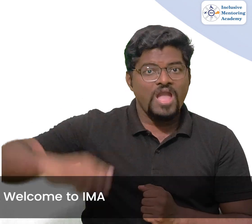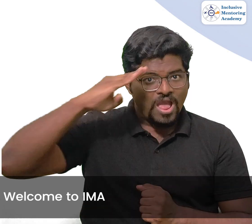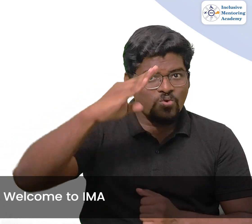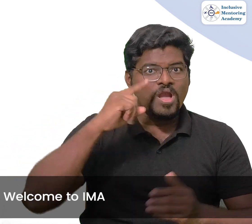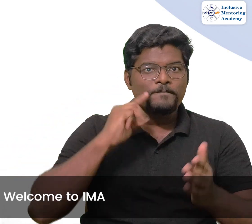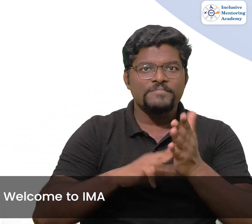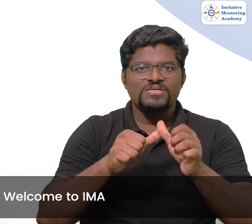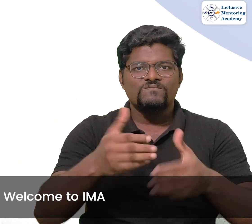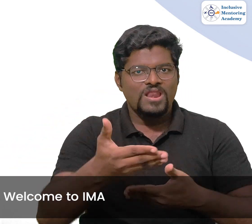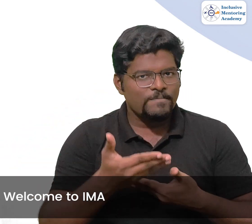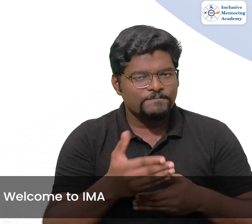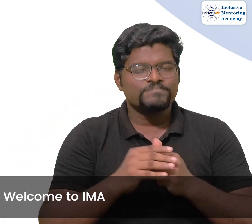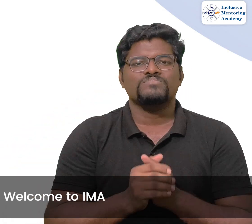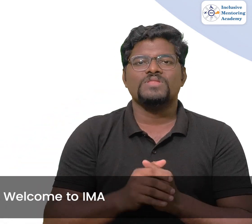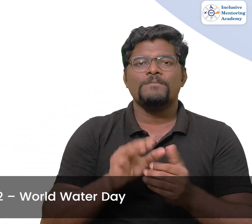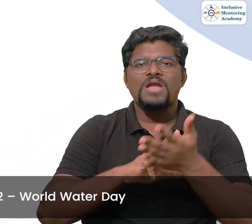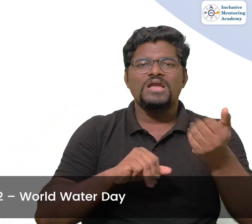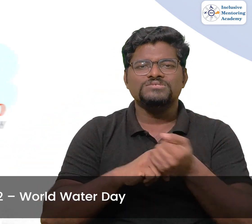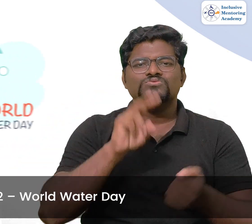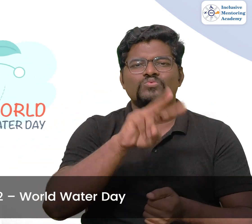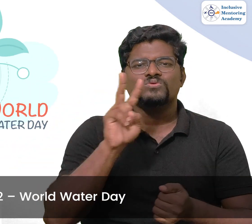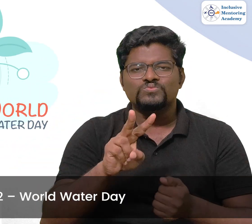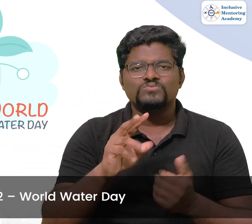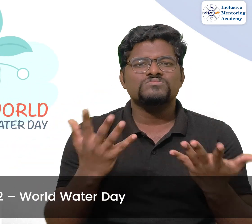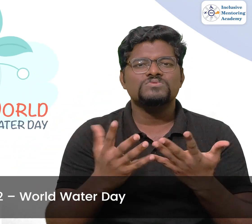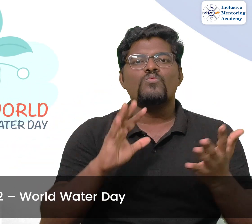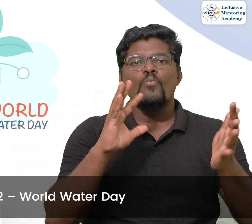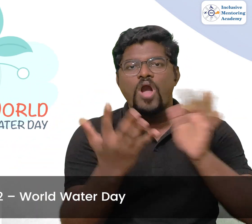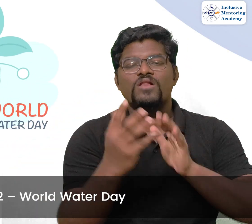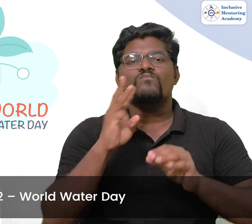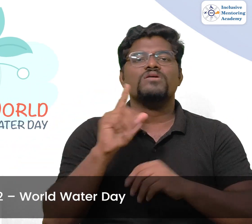Hello, welcome to IMA. 22nd March, World Water Day.